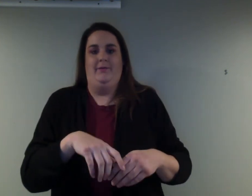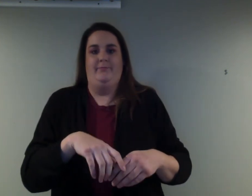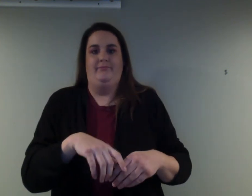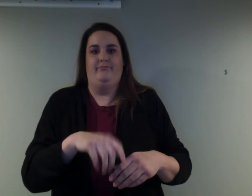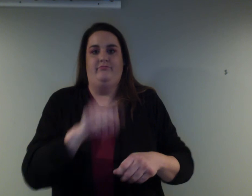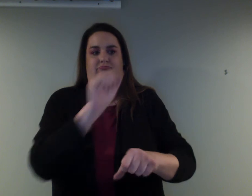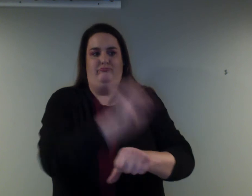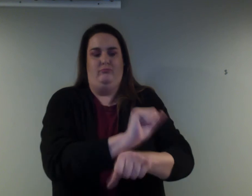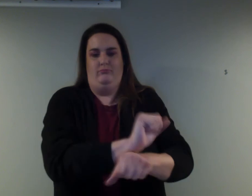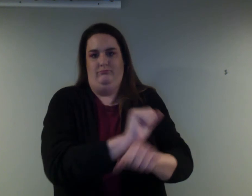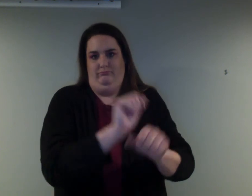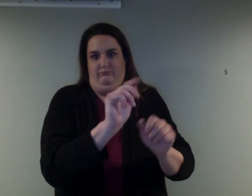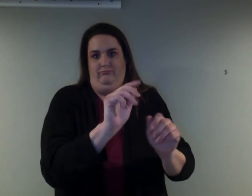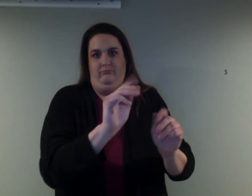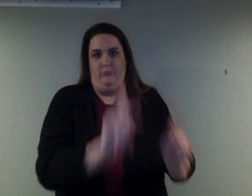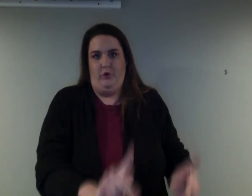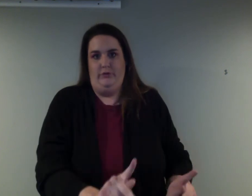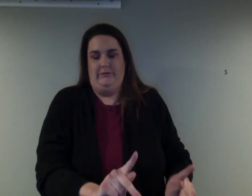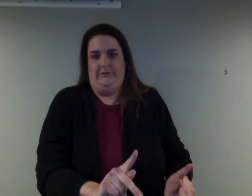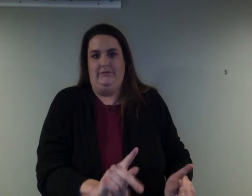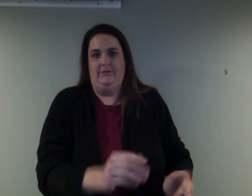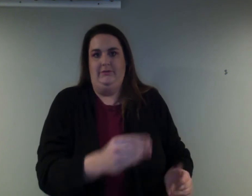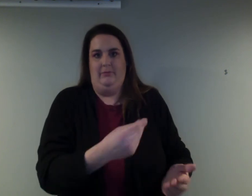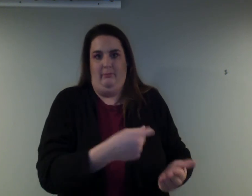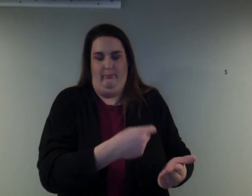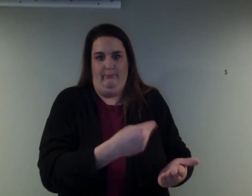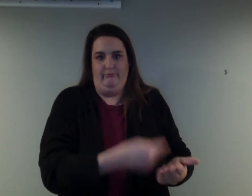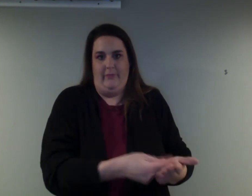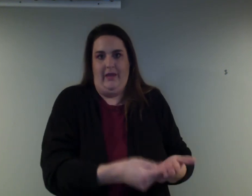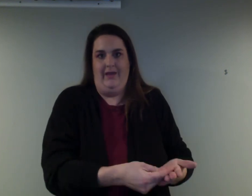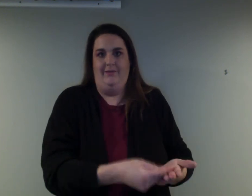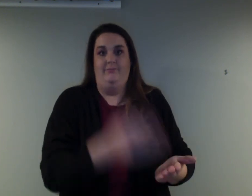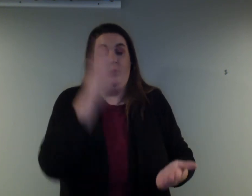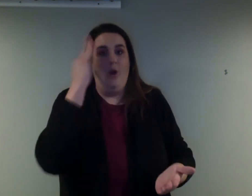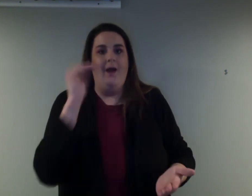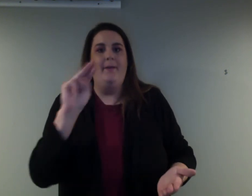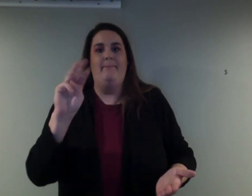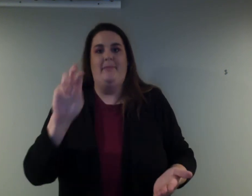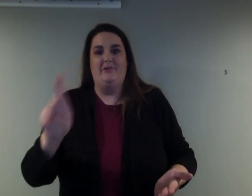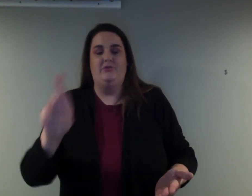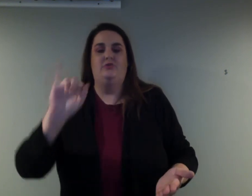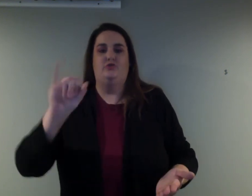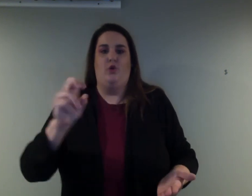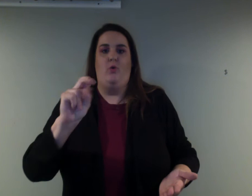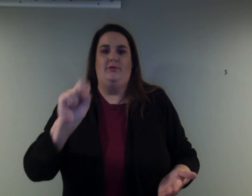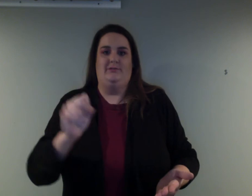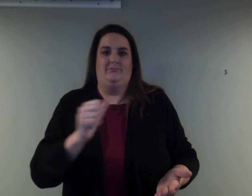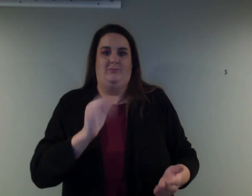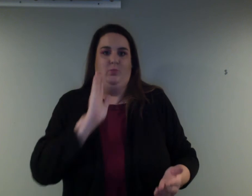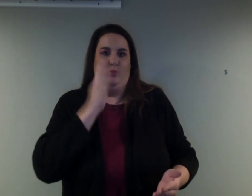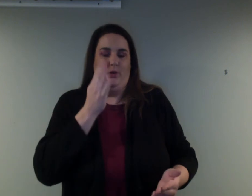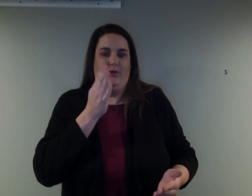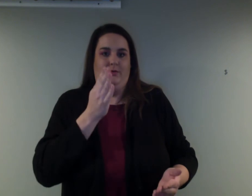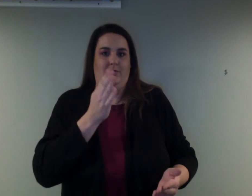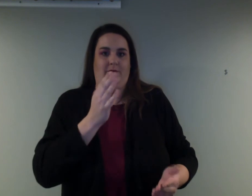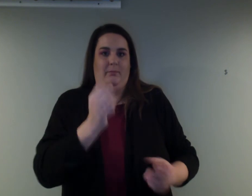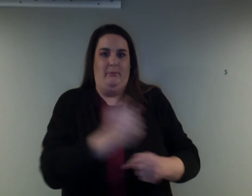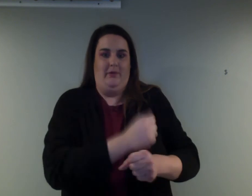Mr. Jones wants a medium-sized square shed with enough room to store bicycles, a